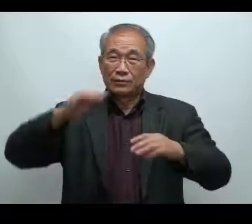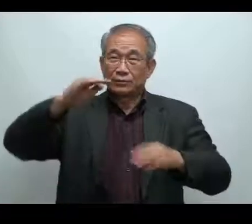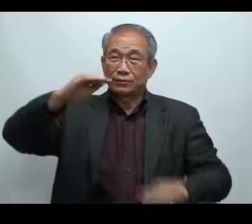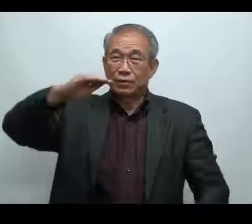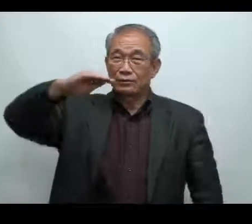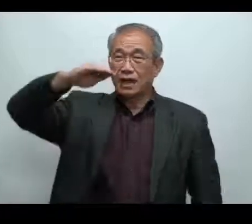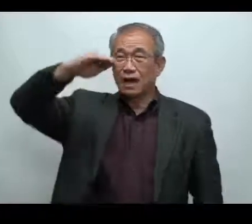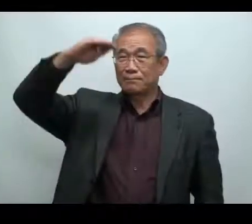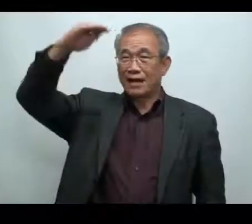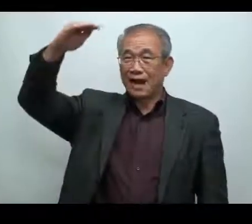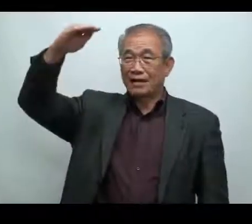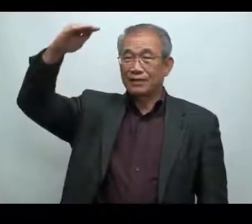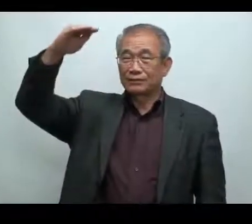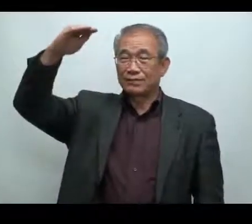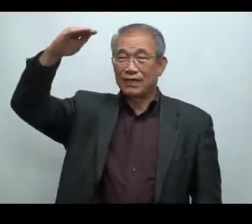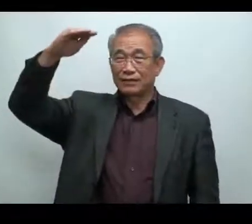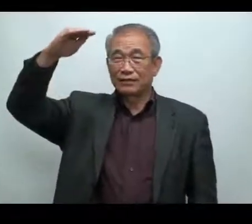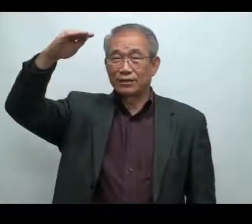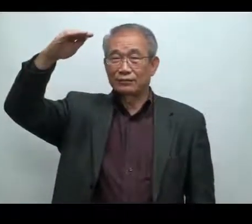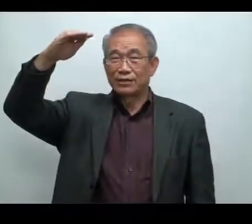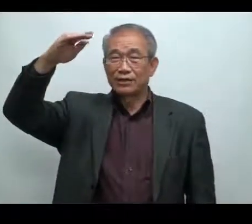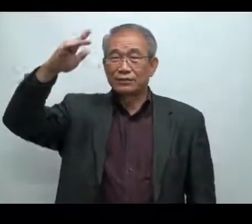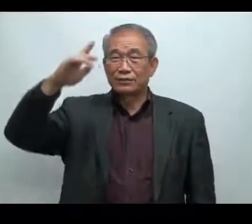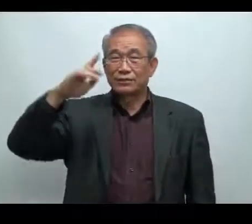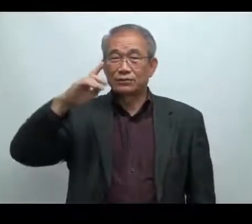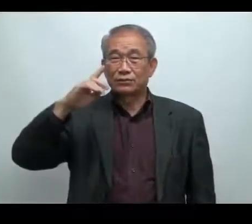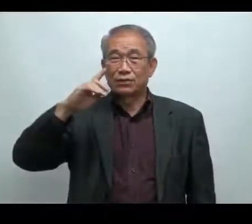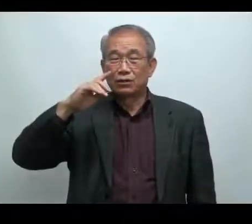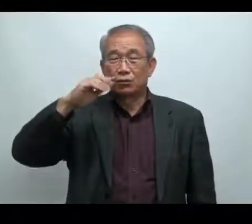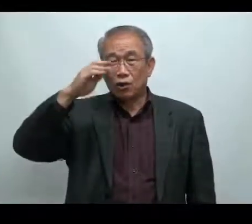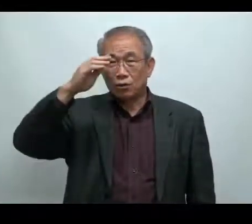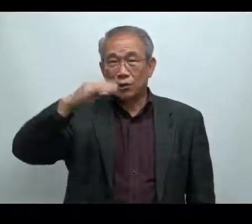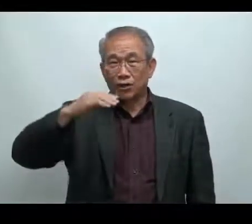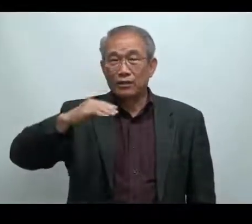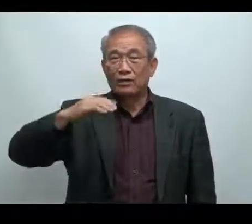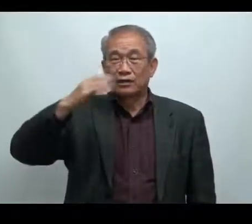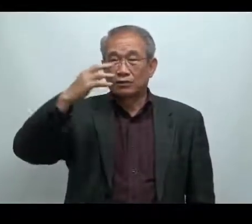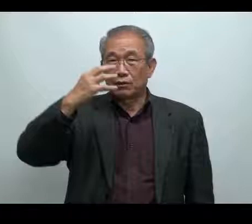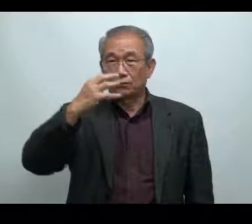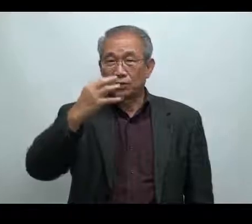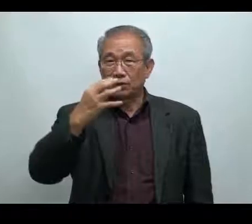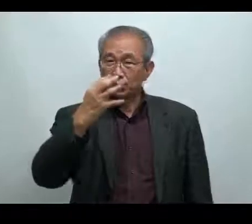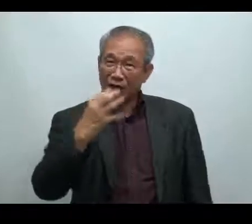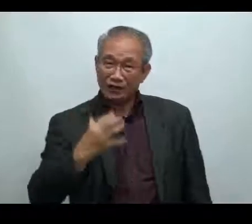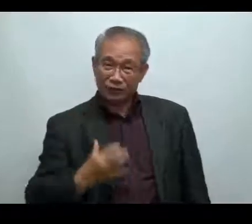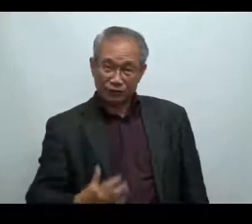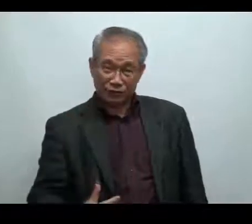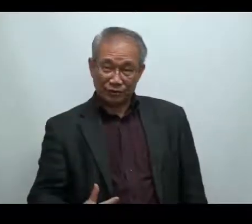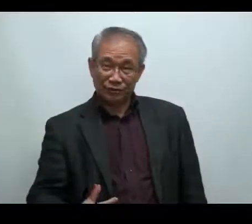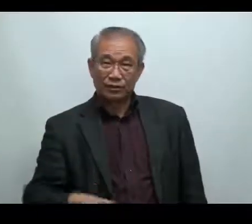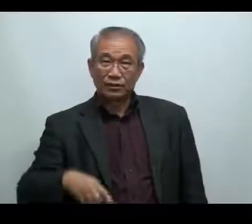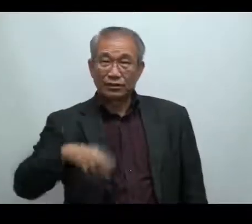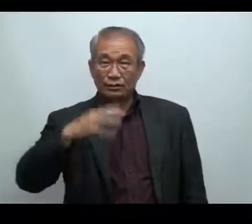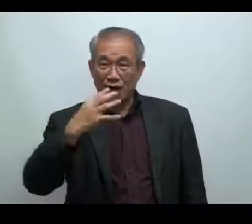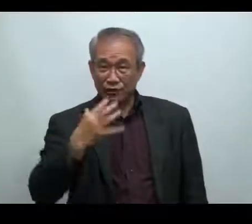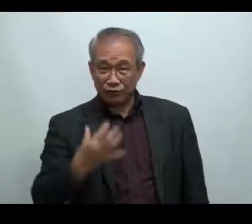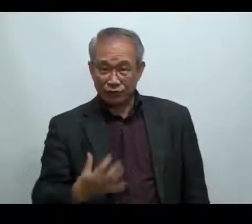you cross up higher to a higher note, you need to work with what we call registers.